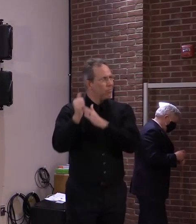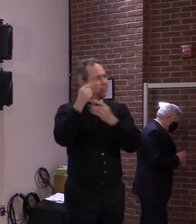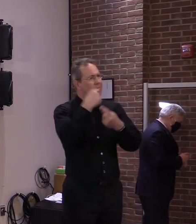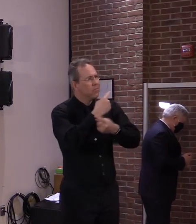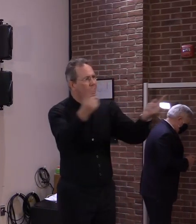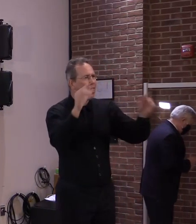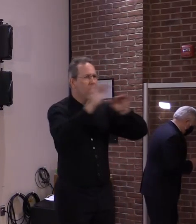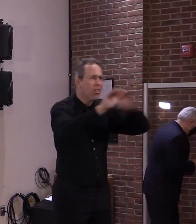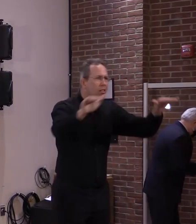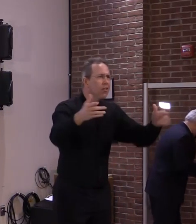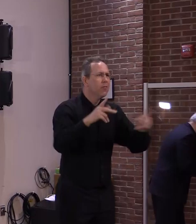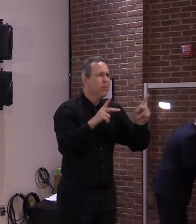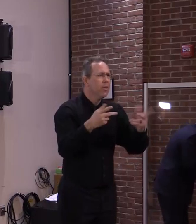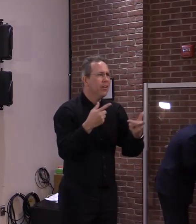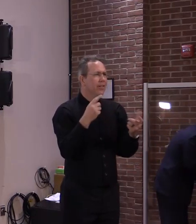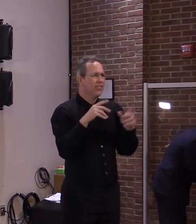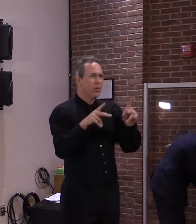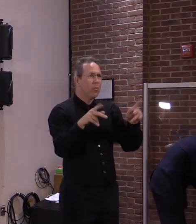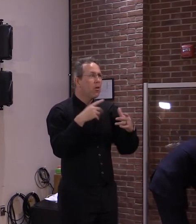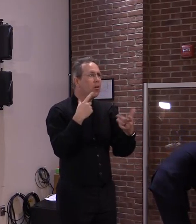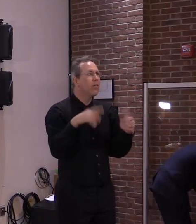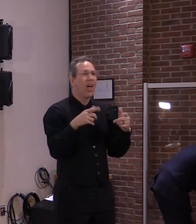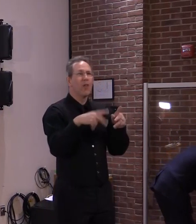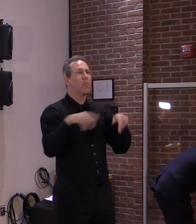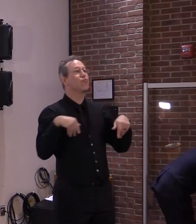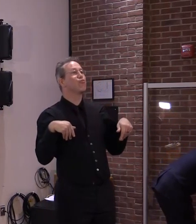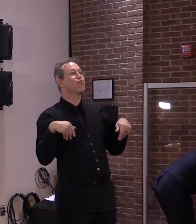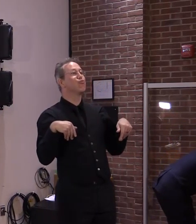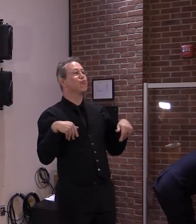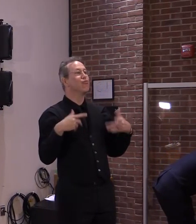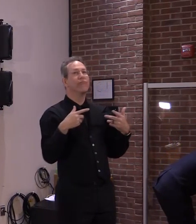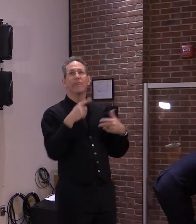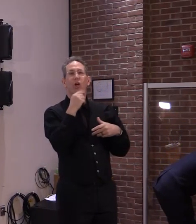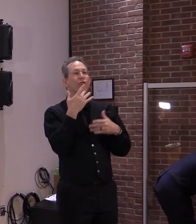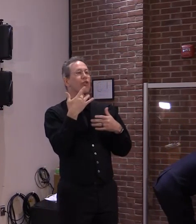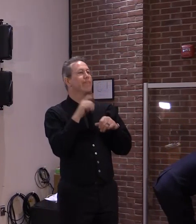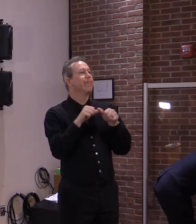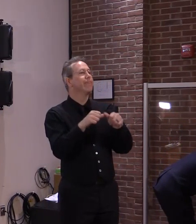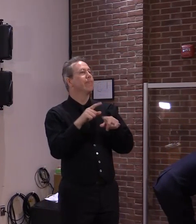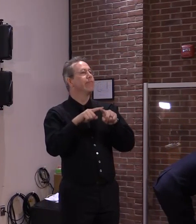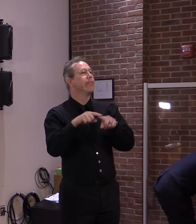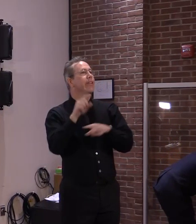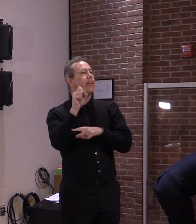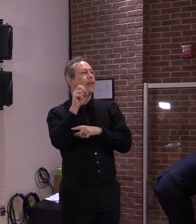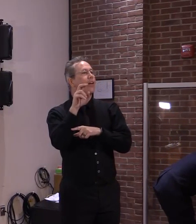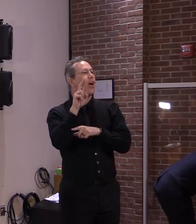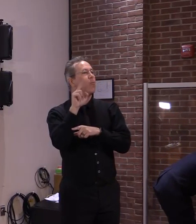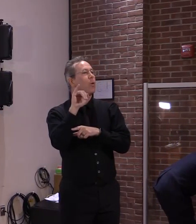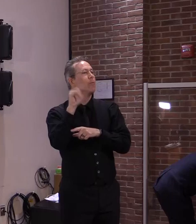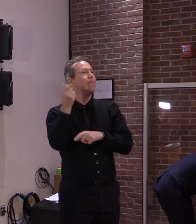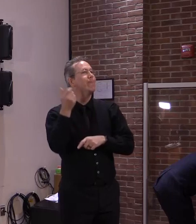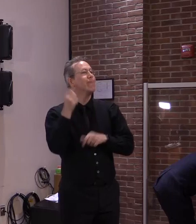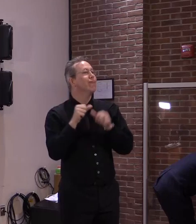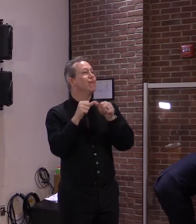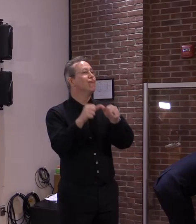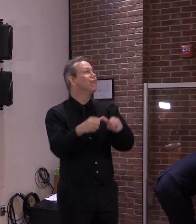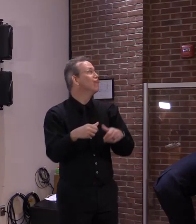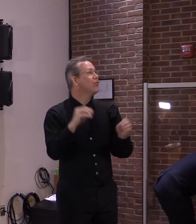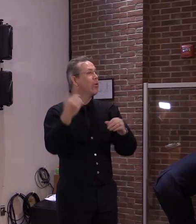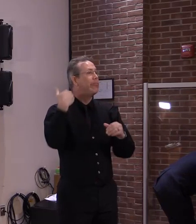hey, no, I'd rather stay home and collect $700 tax-free rather than maybe